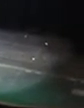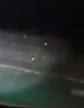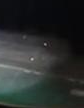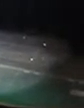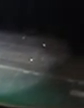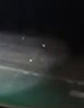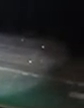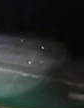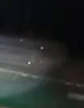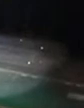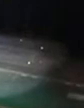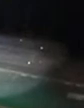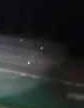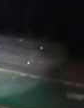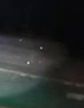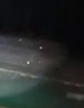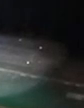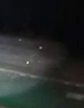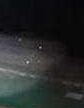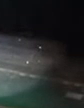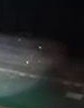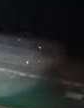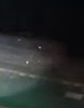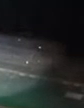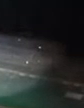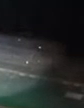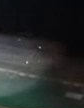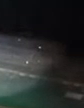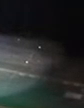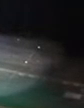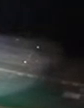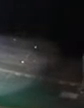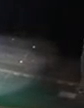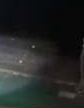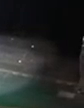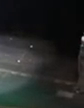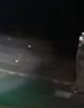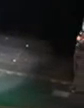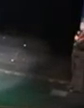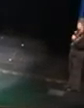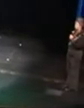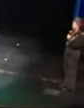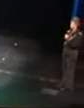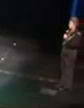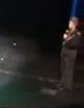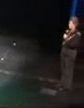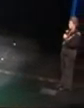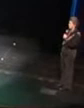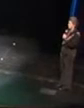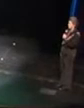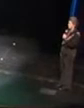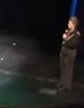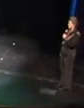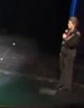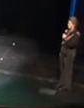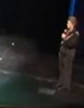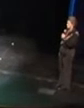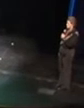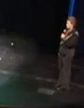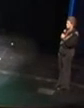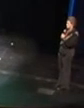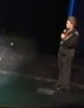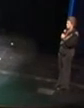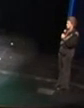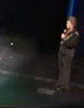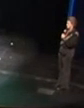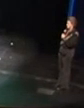had, I have sensory difficulties with a lot of stuff, and I was wondering, doing work experience and stuff involve,